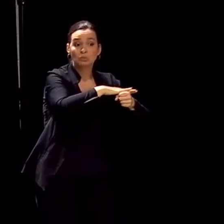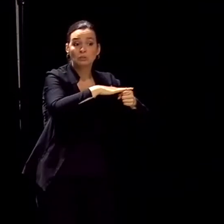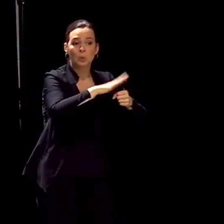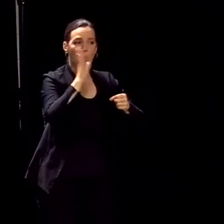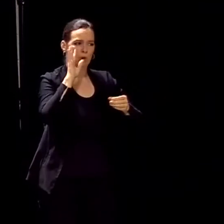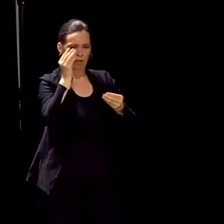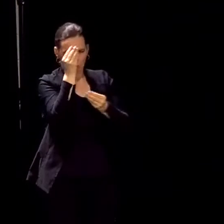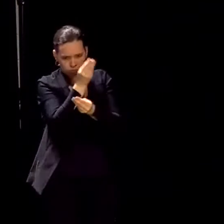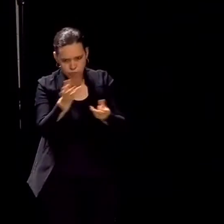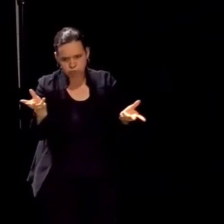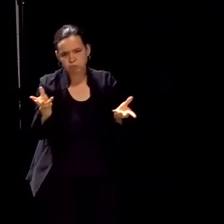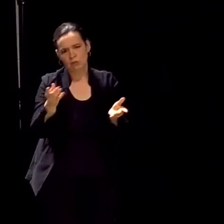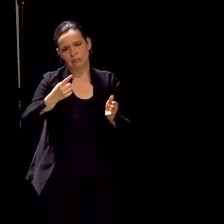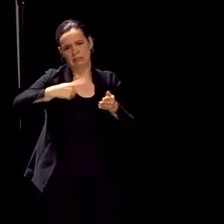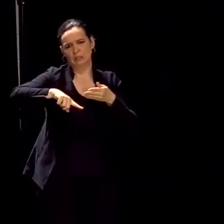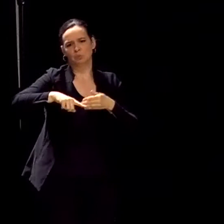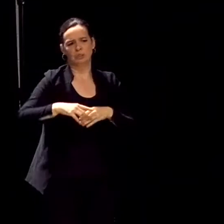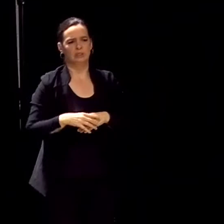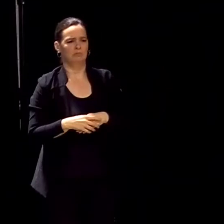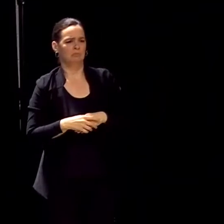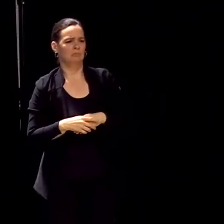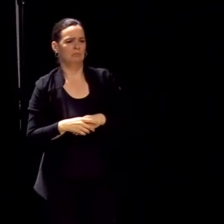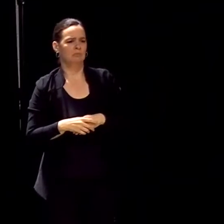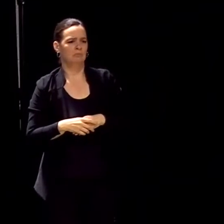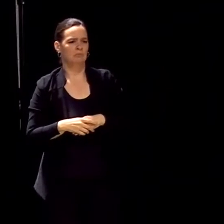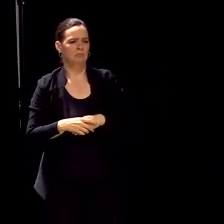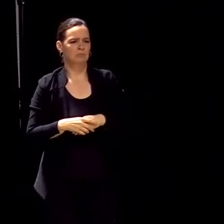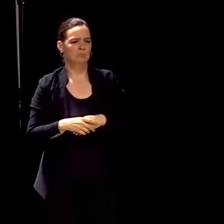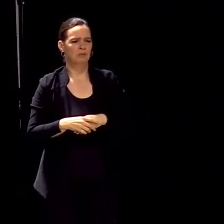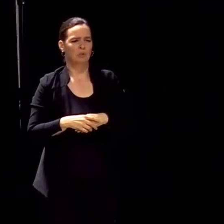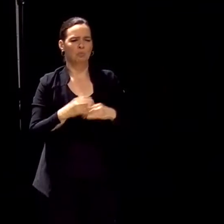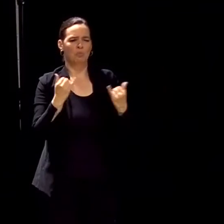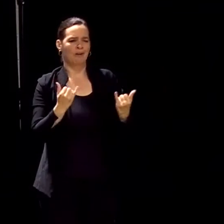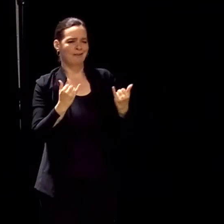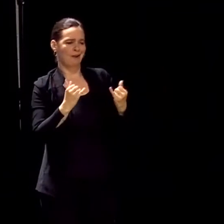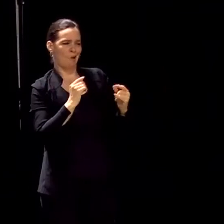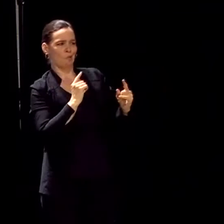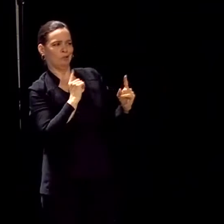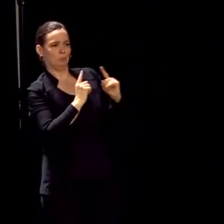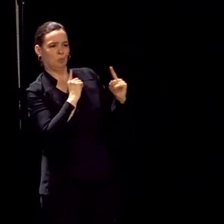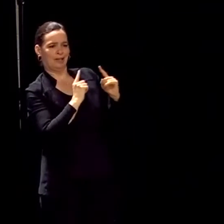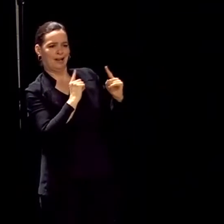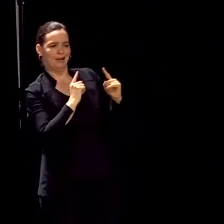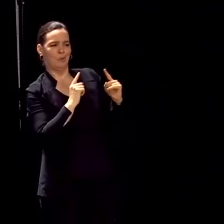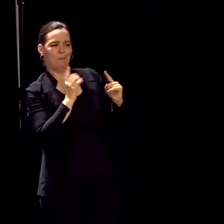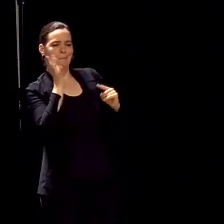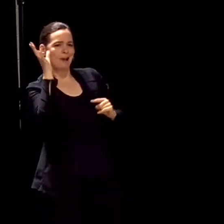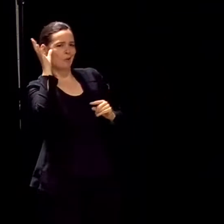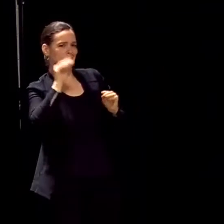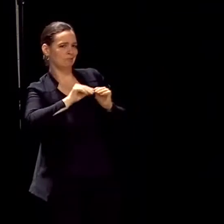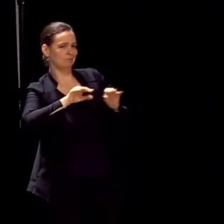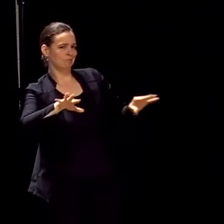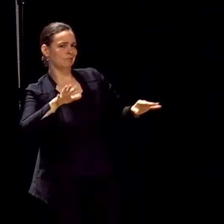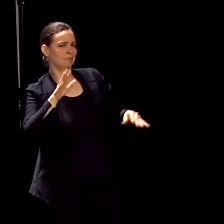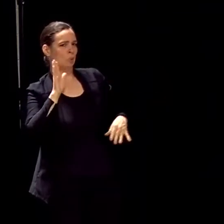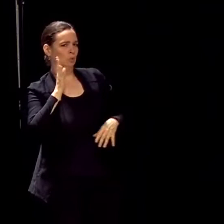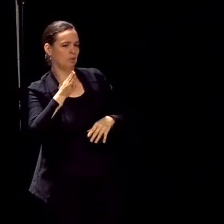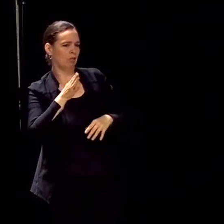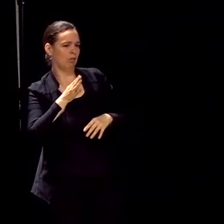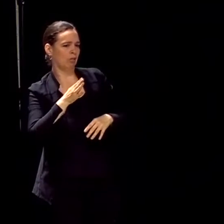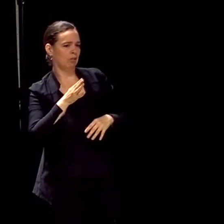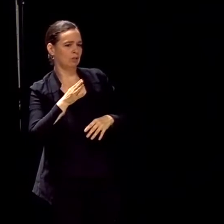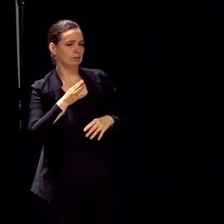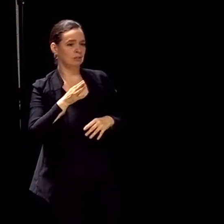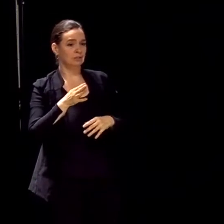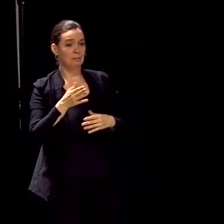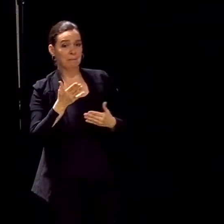have, certainly there will probably be some communication out to parents. I'm sure there will be some sort of survey saying who will